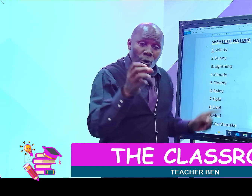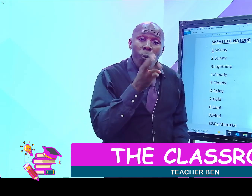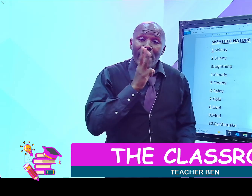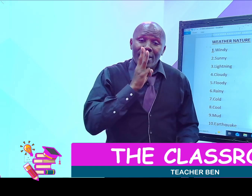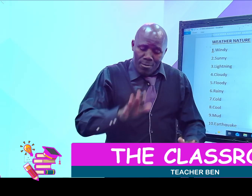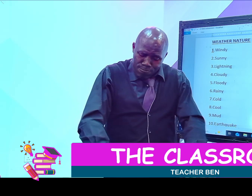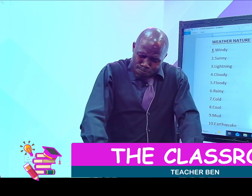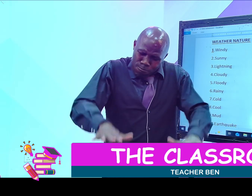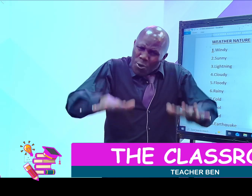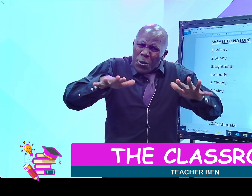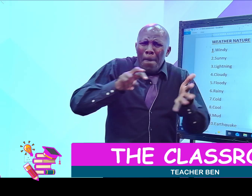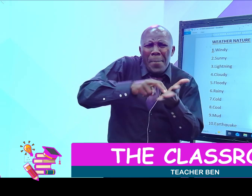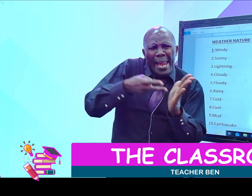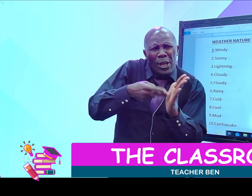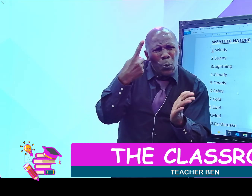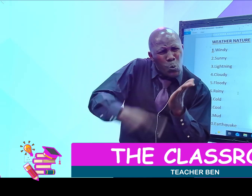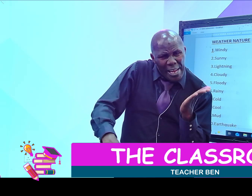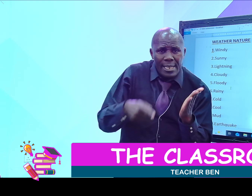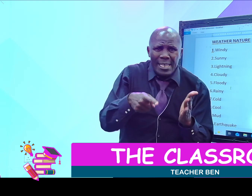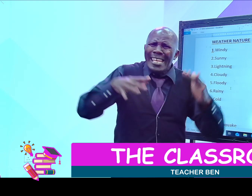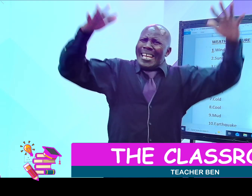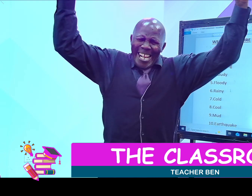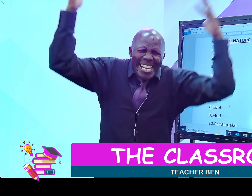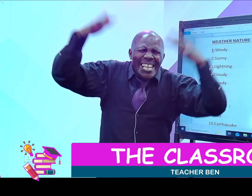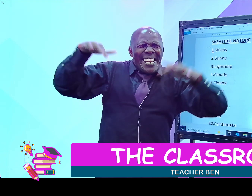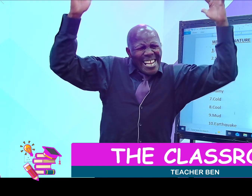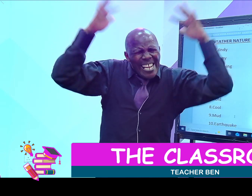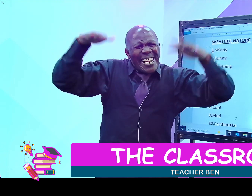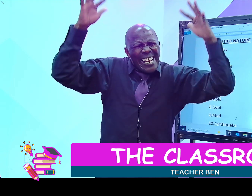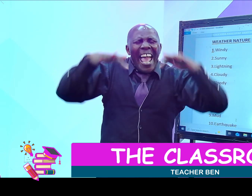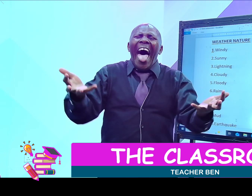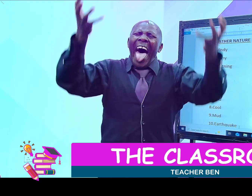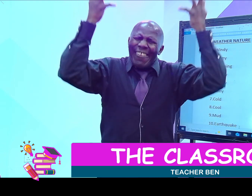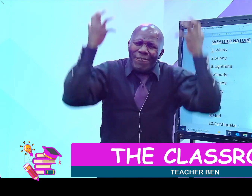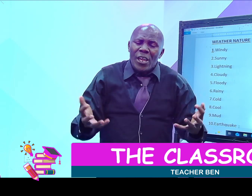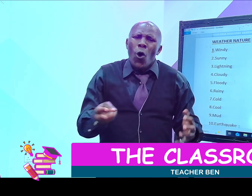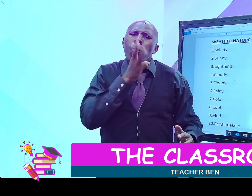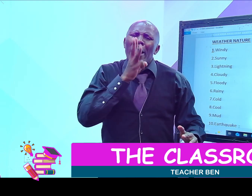Number 5, floody. What does it mean? When it rains